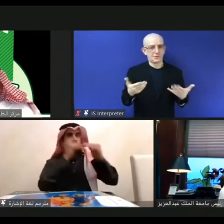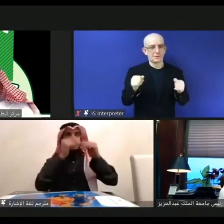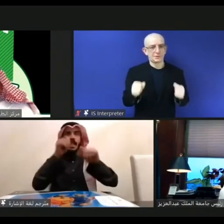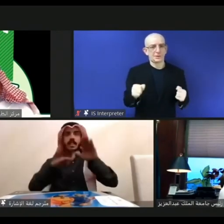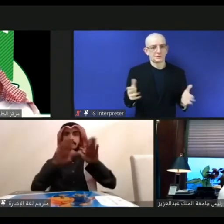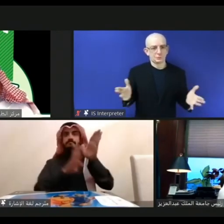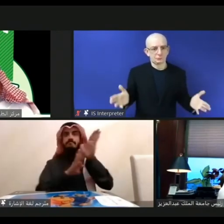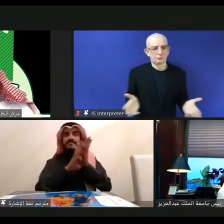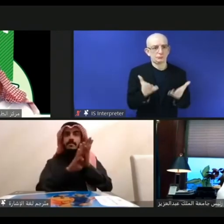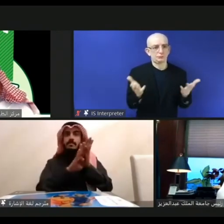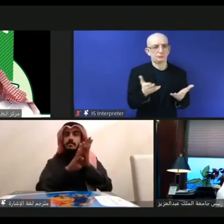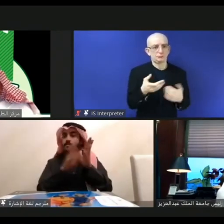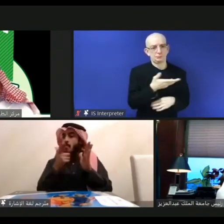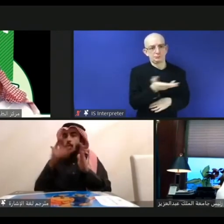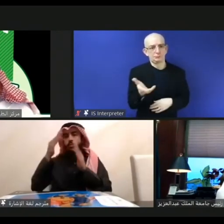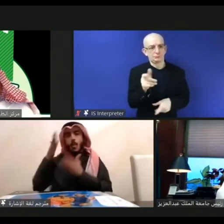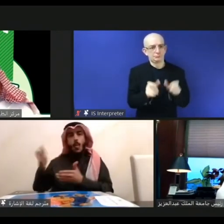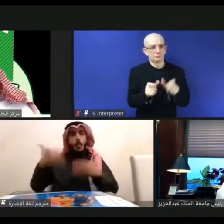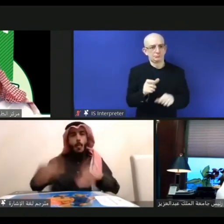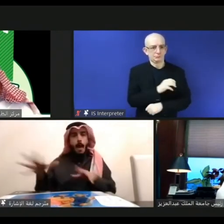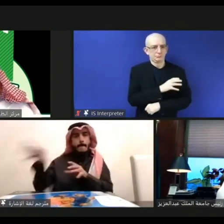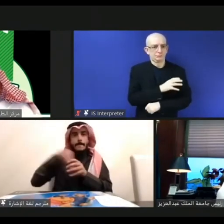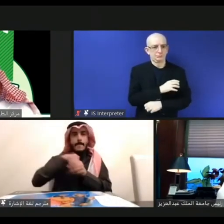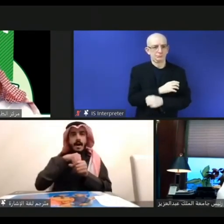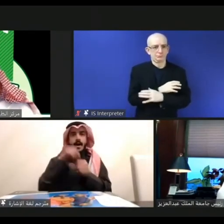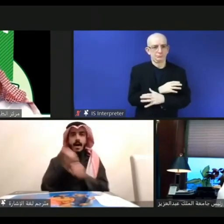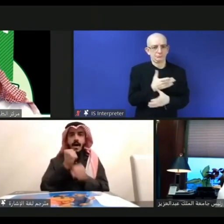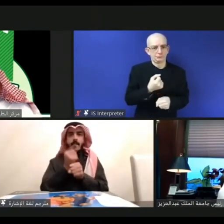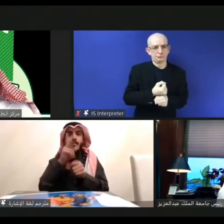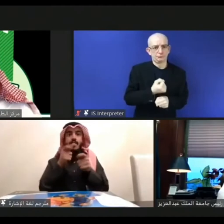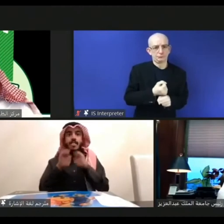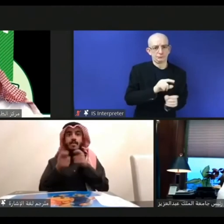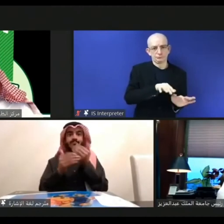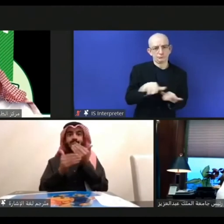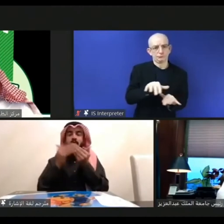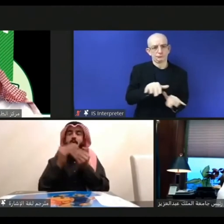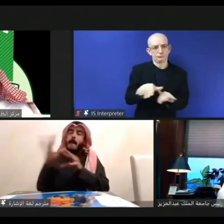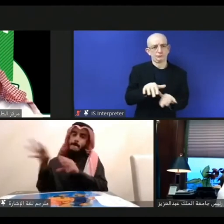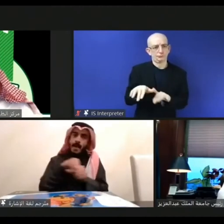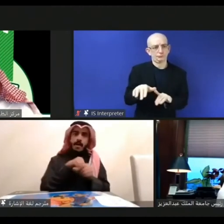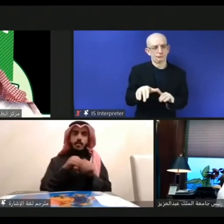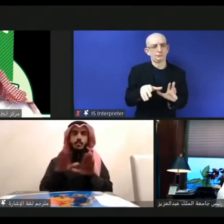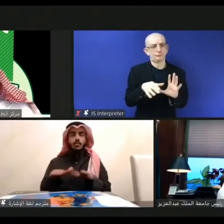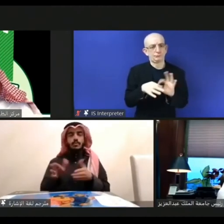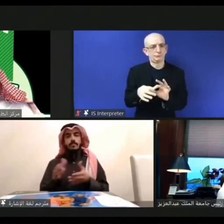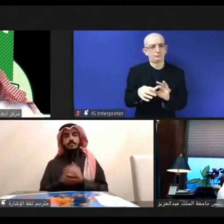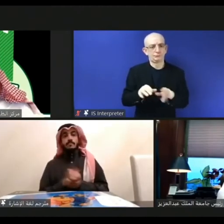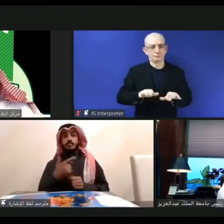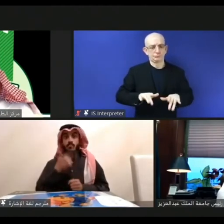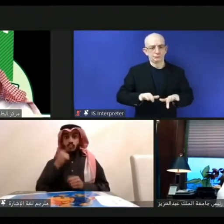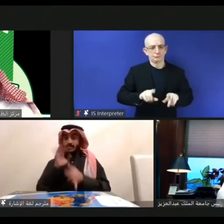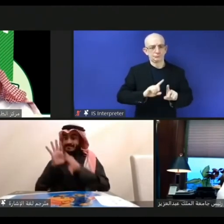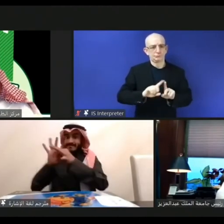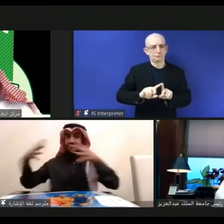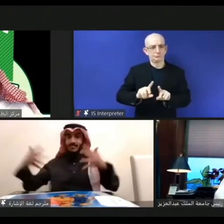work during the digital era. Our collaboration to do this through enhancing people with disabilities